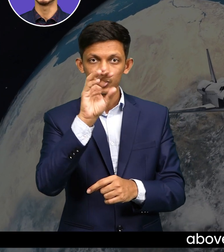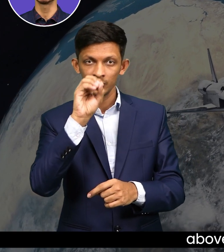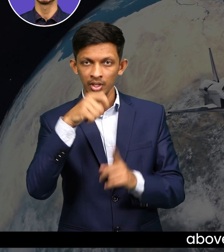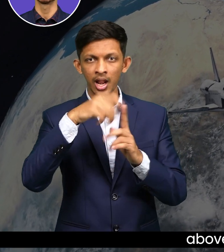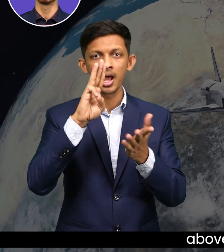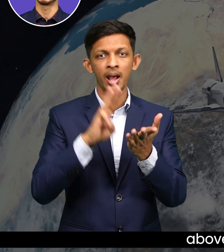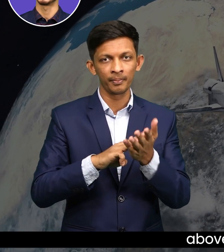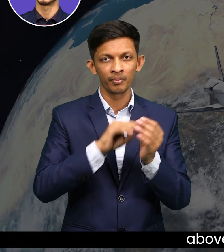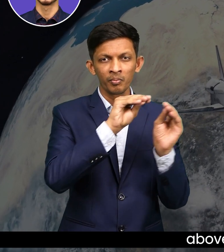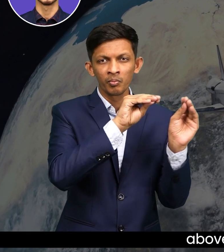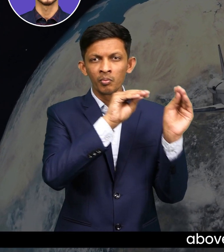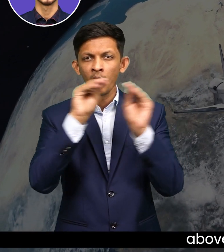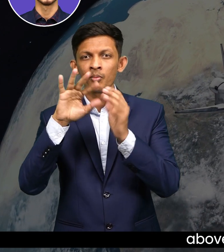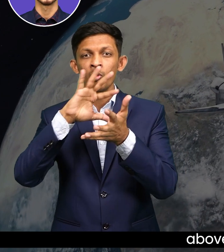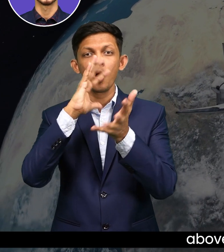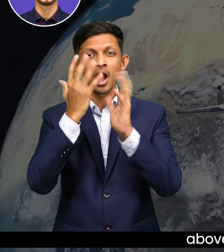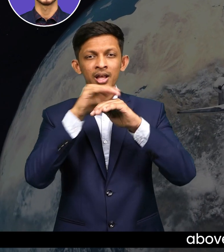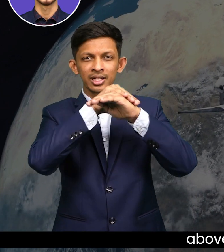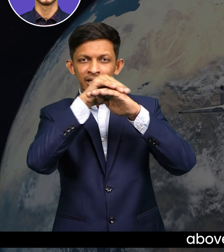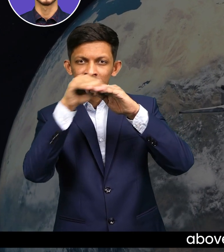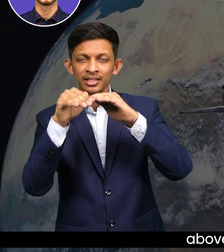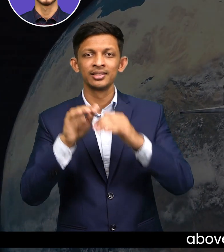above the Earth's surface.